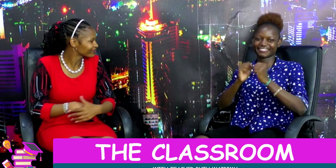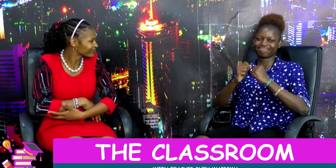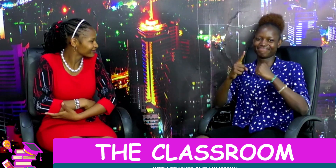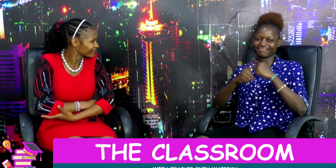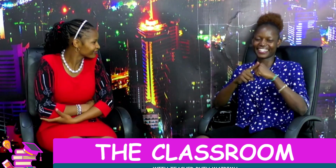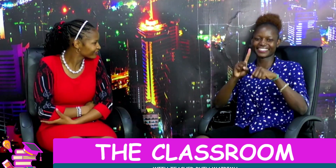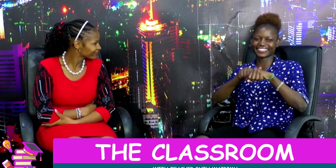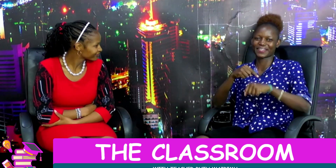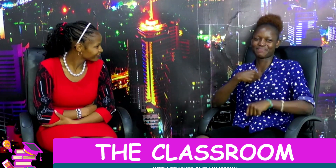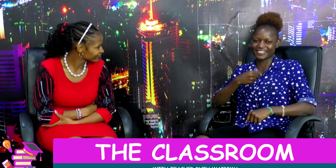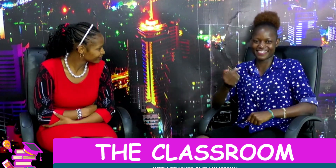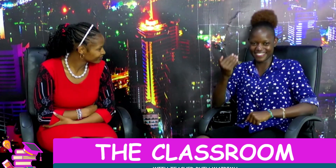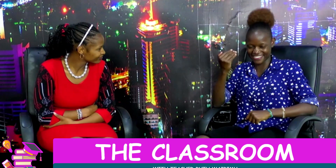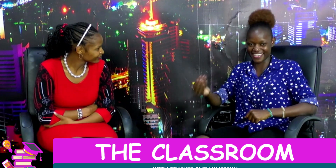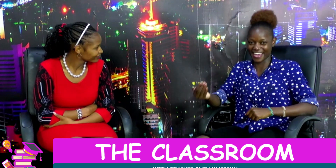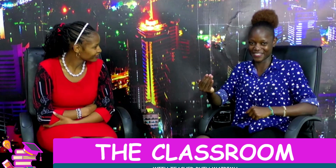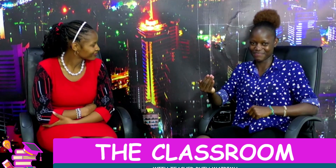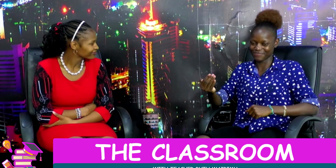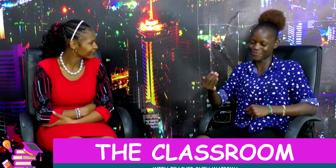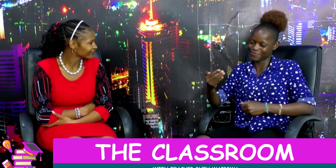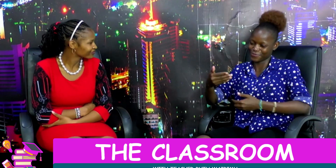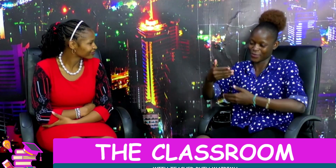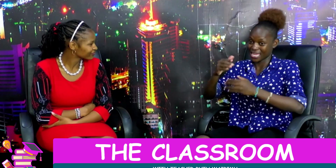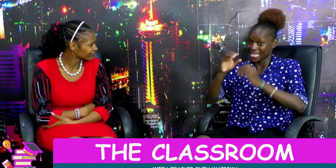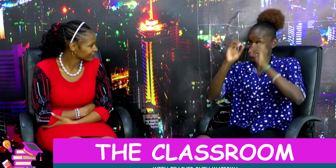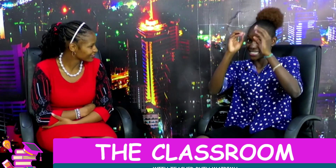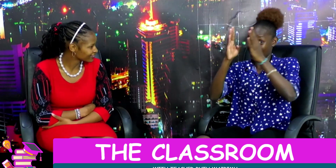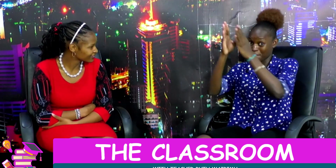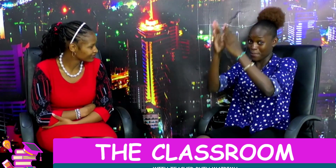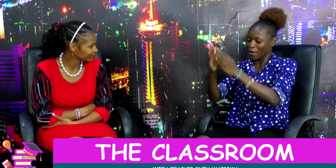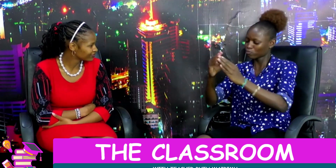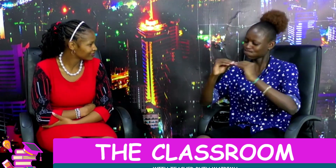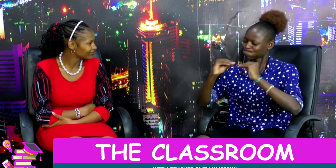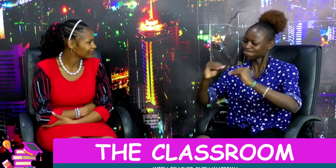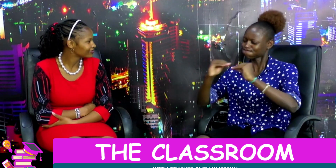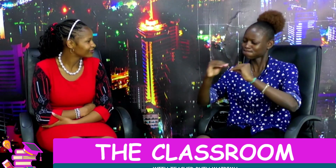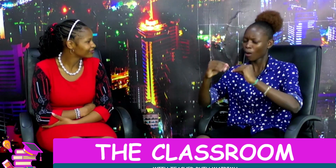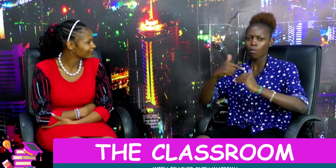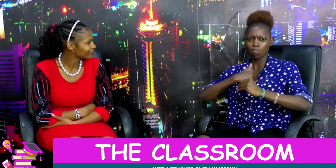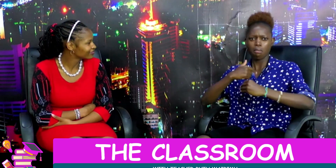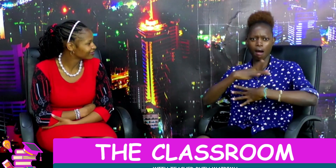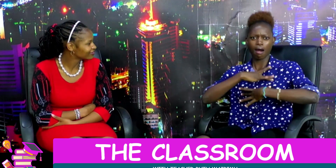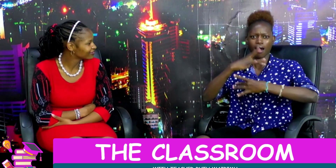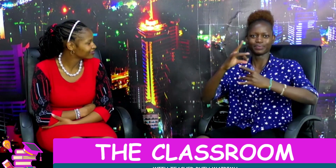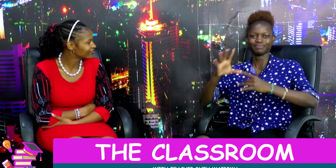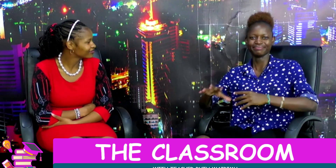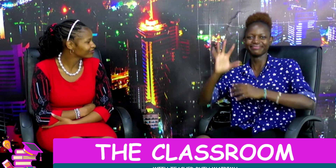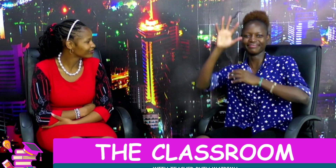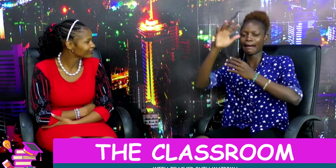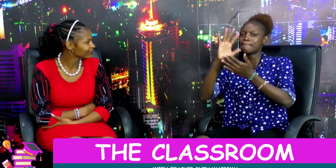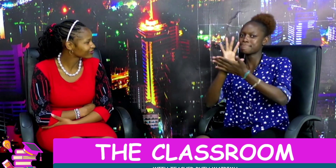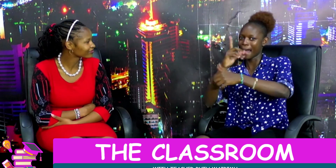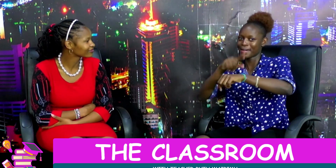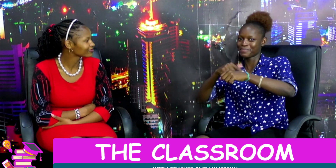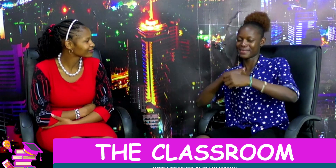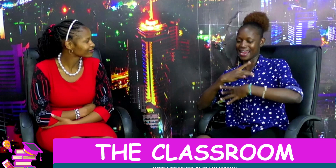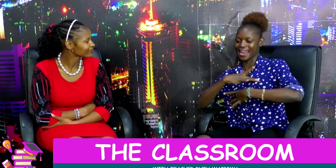Yes, so I learned basketball back in 2016 when I was young. I had a teacher